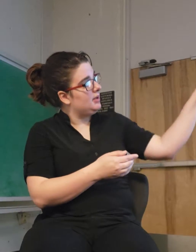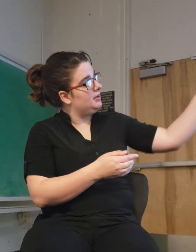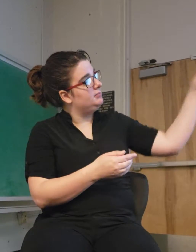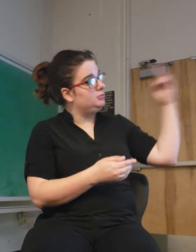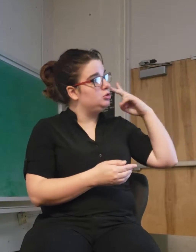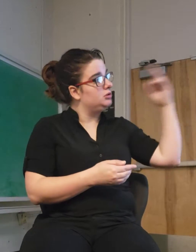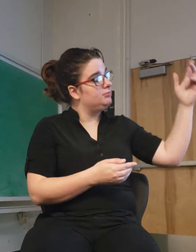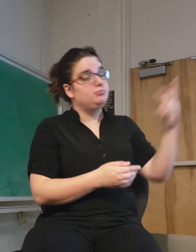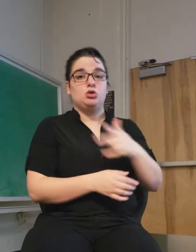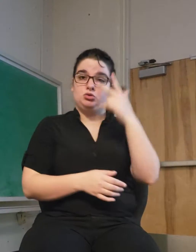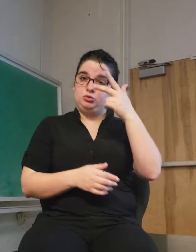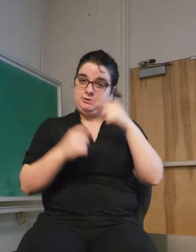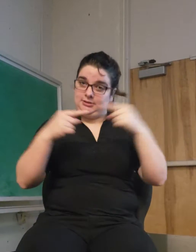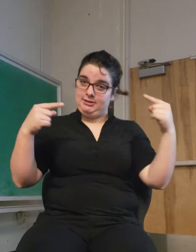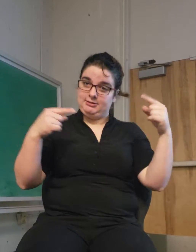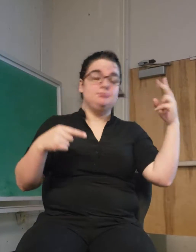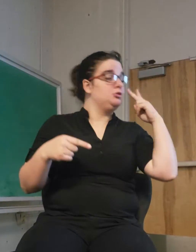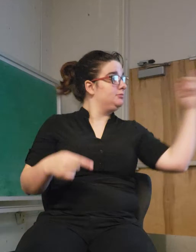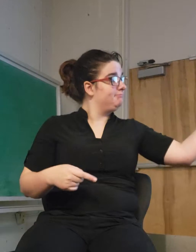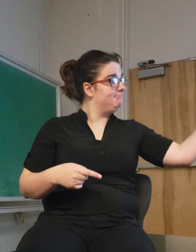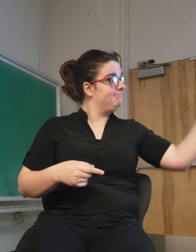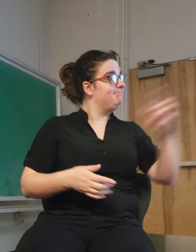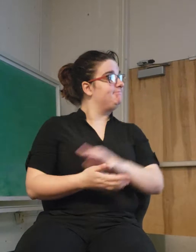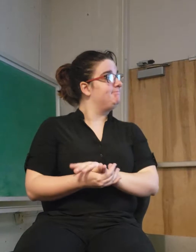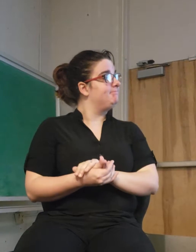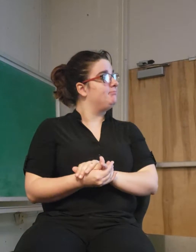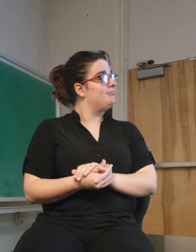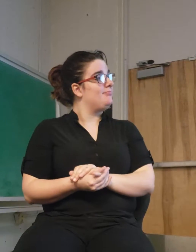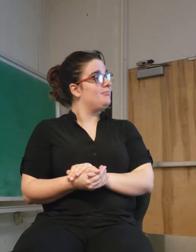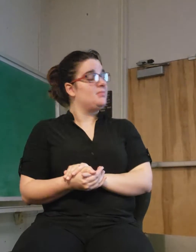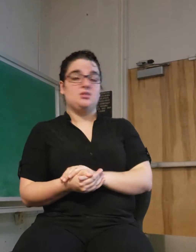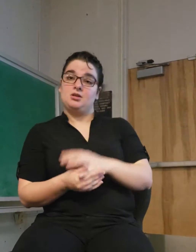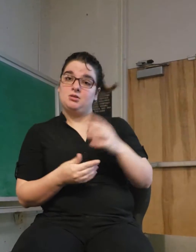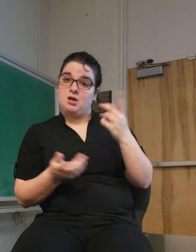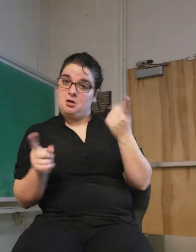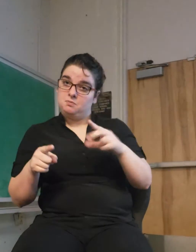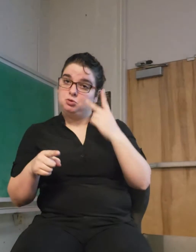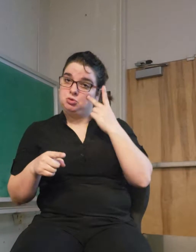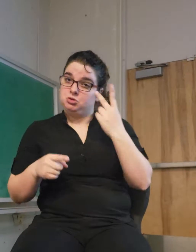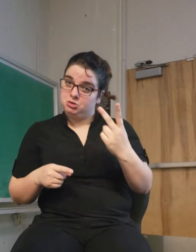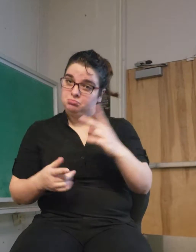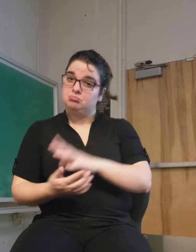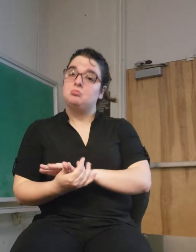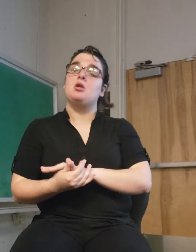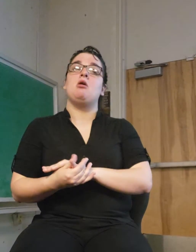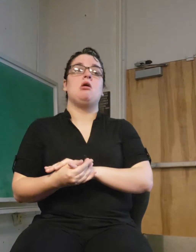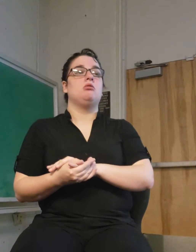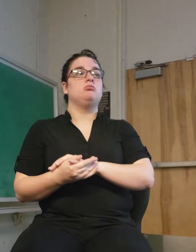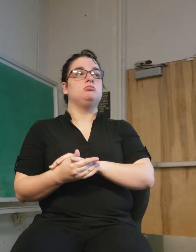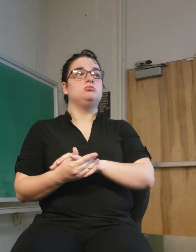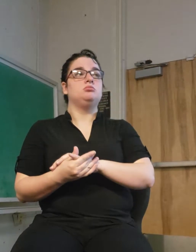lines in the visible part of the spectrum. Did anybody in the class, when you looked at the lamps, did anybody pick out 4 lines for